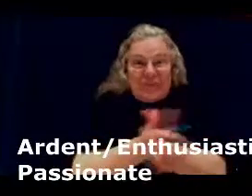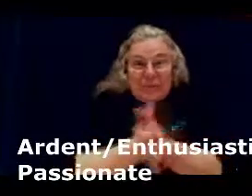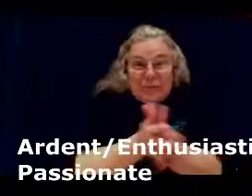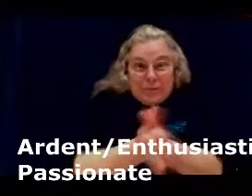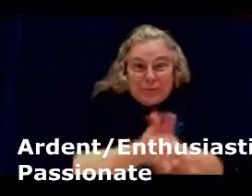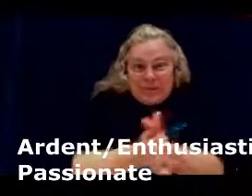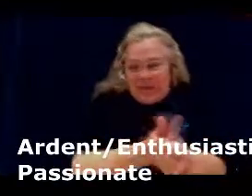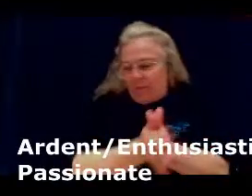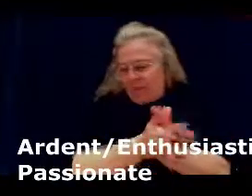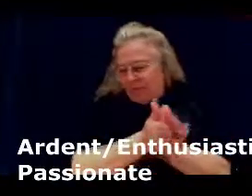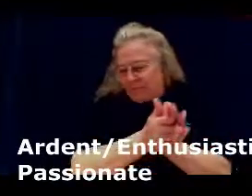like, ooh, can't wait.